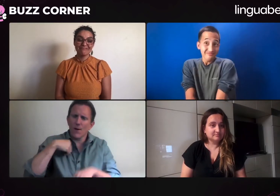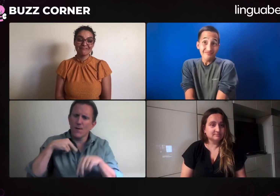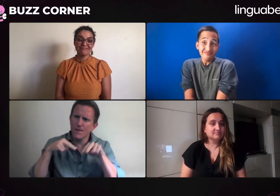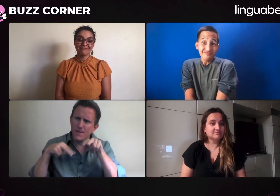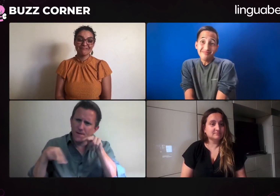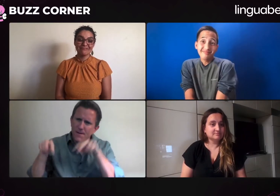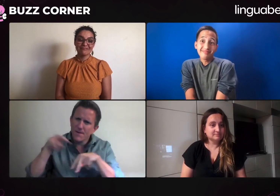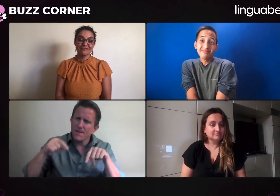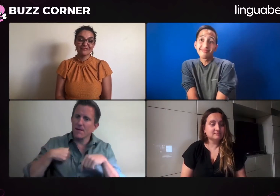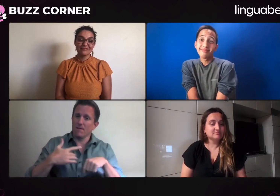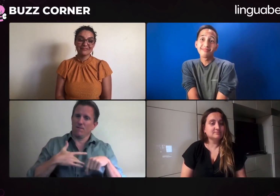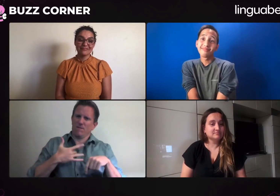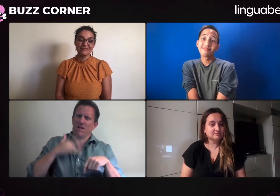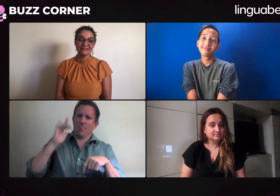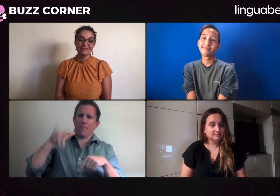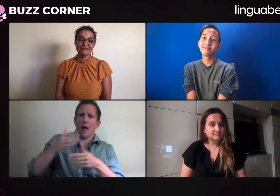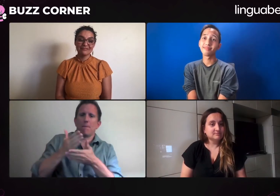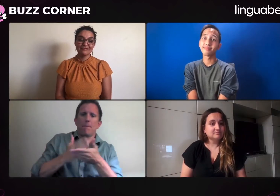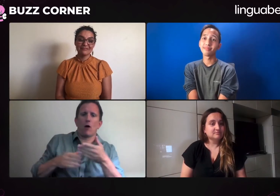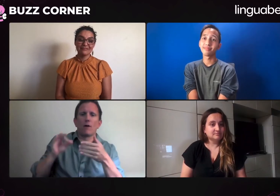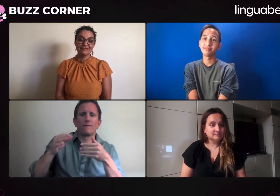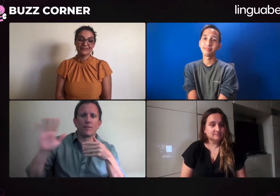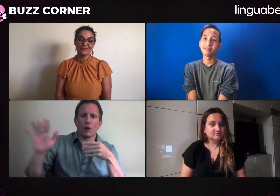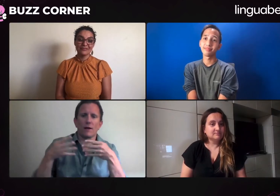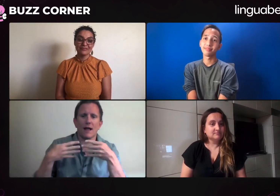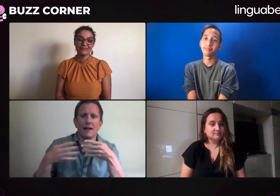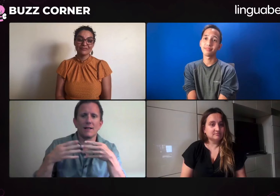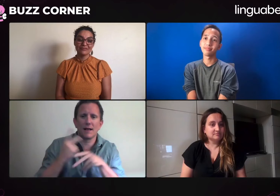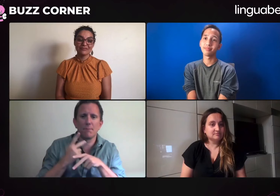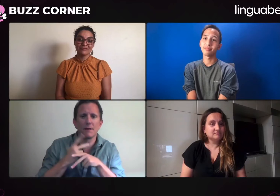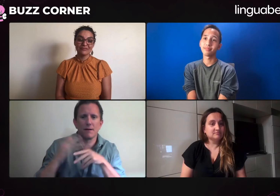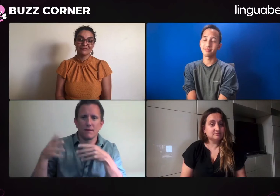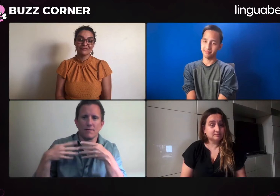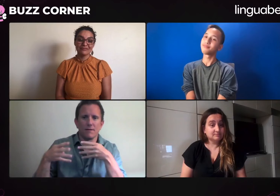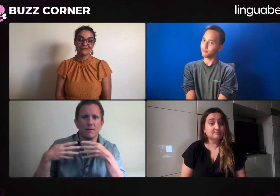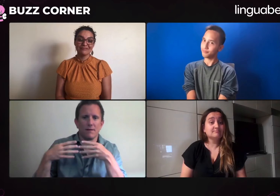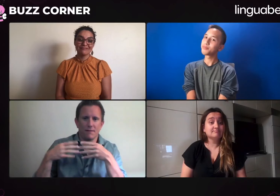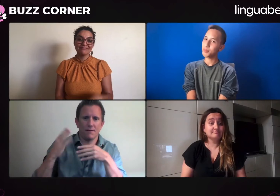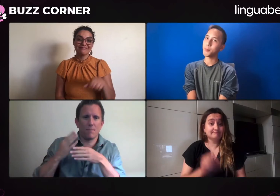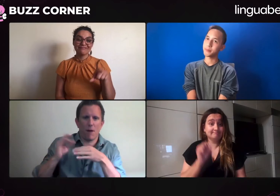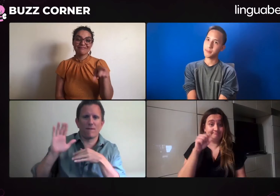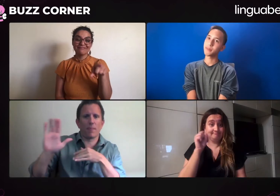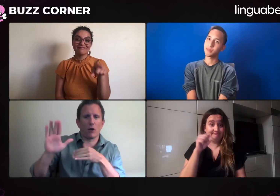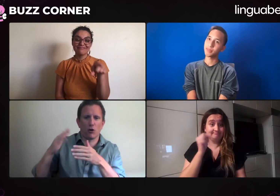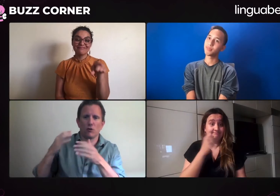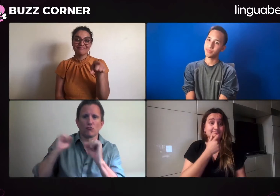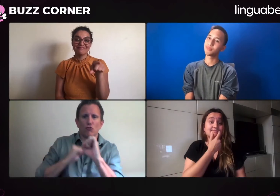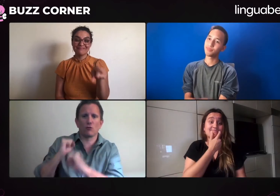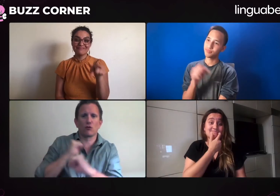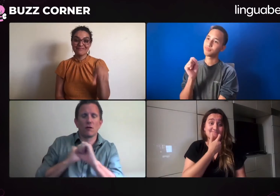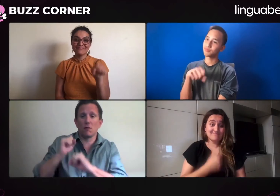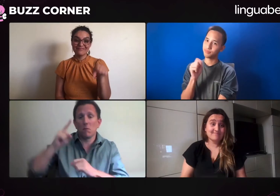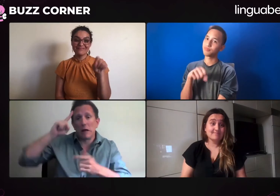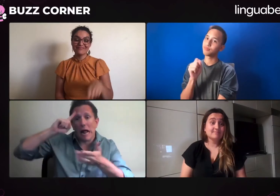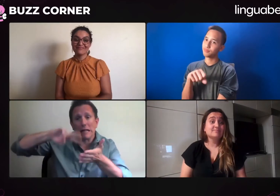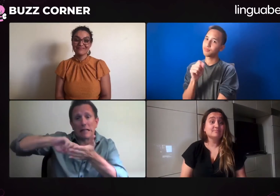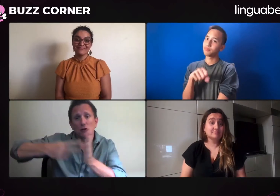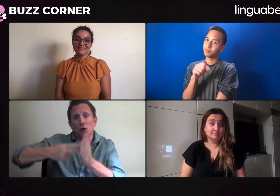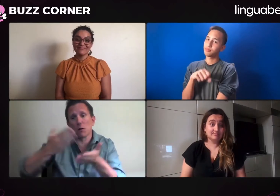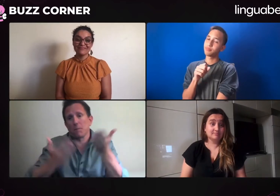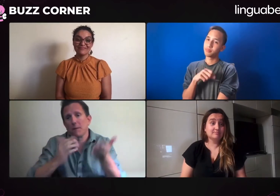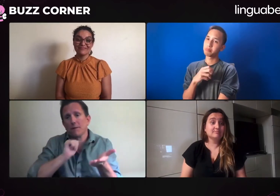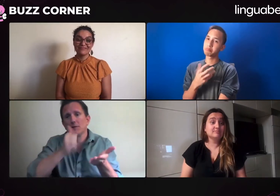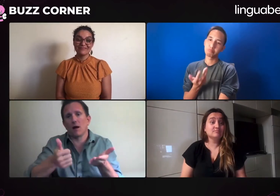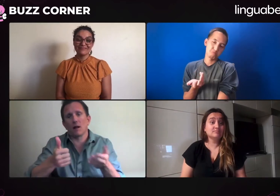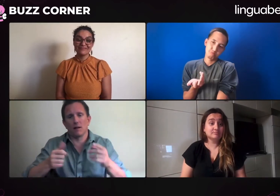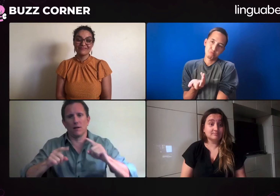that's important. They think, hey, I'm going to lose my job here. But no, that's not truly the aspect here. I think really we have to look at their